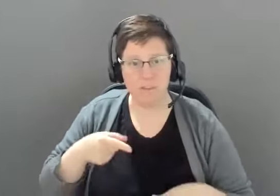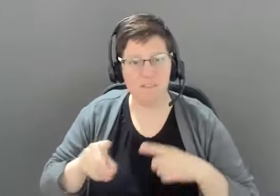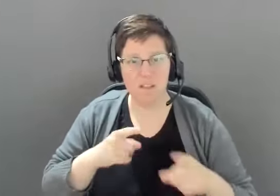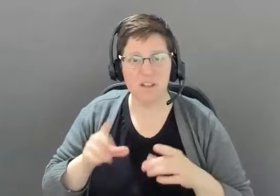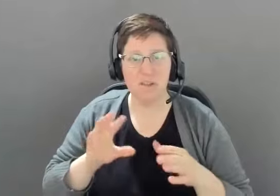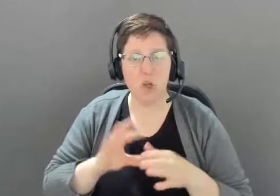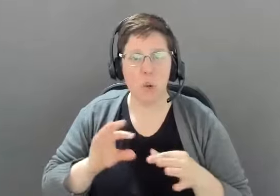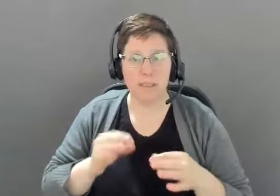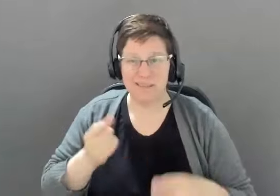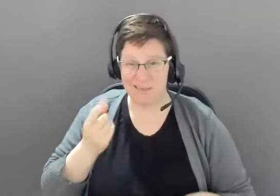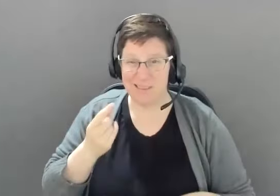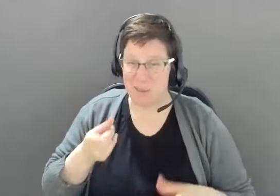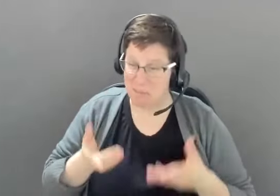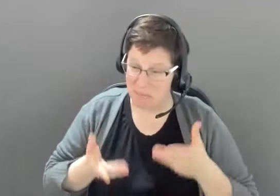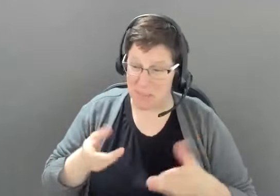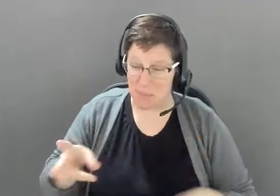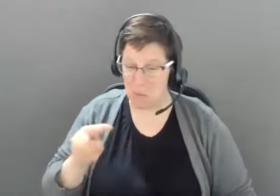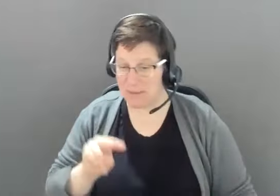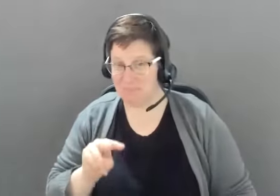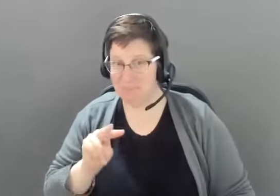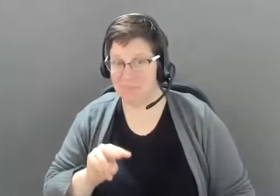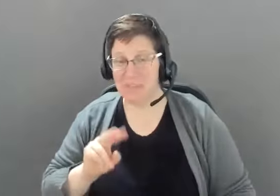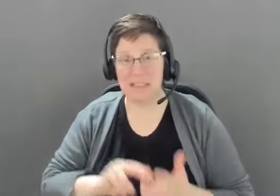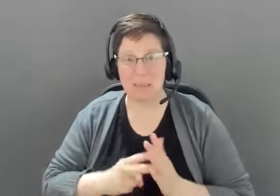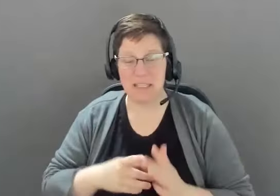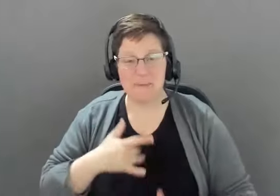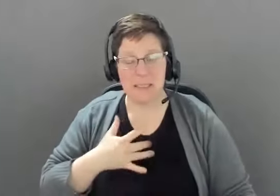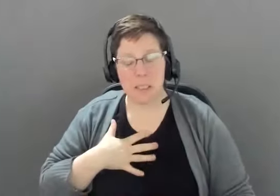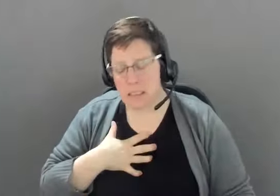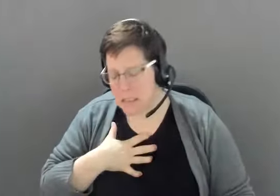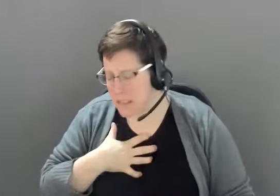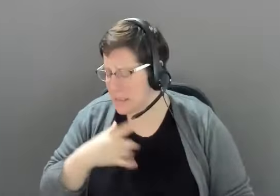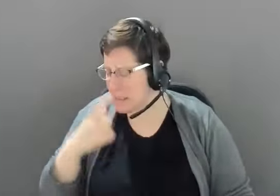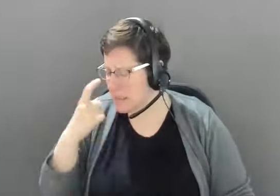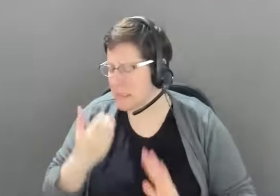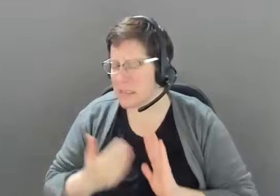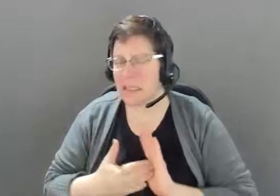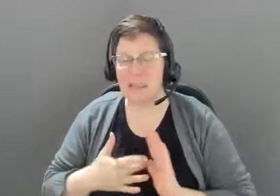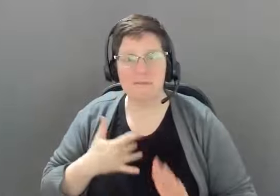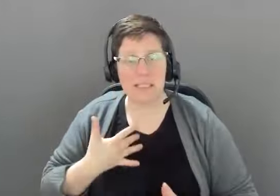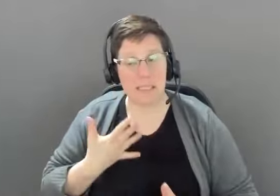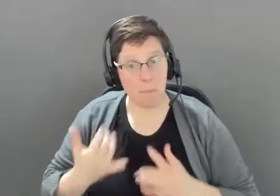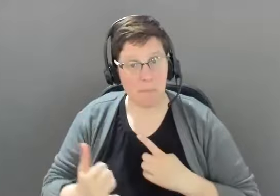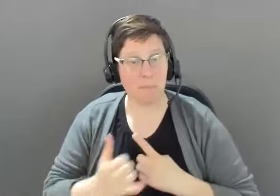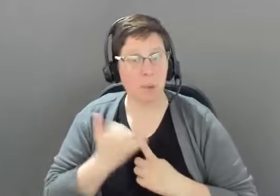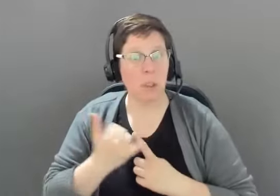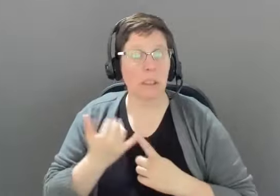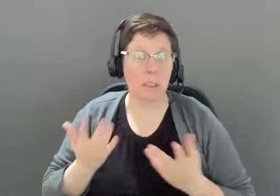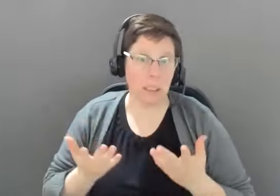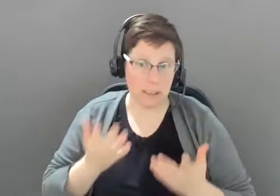might be posted about them online, which could result in re-traumatization and potentially lead to cyberbullying. Create a